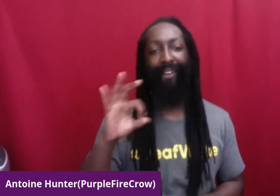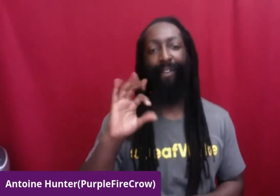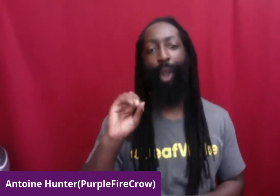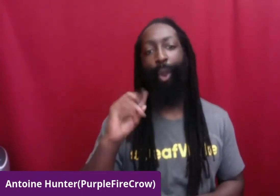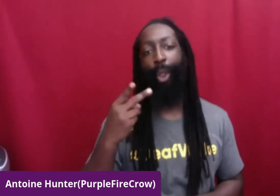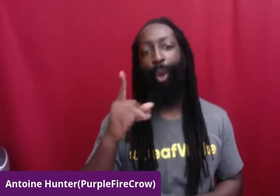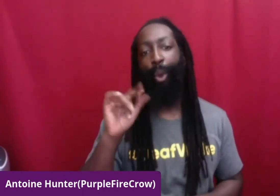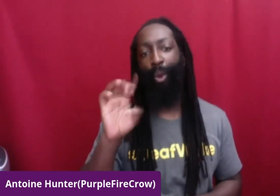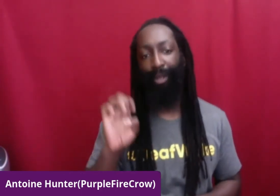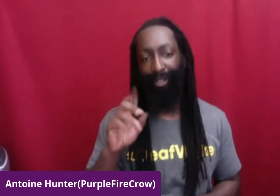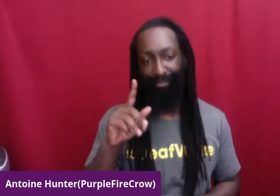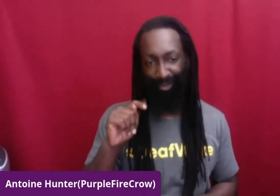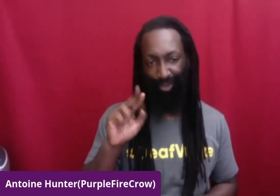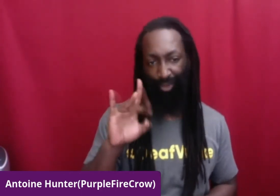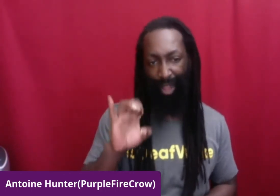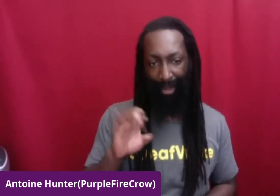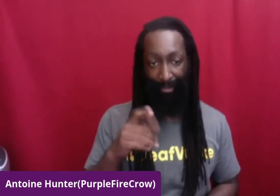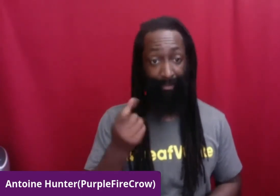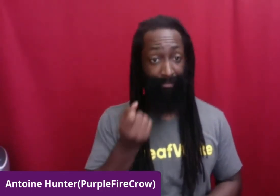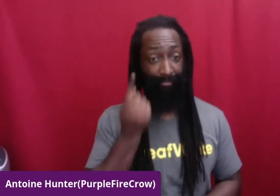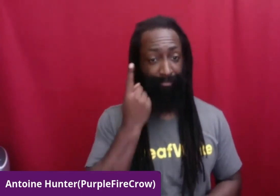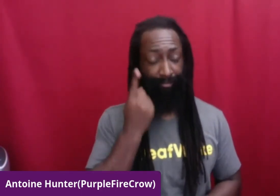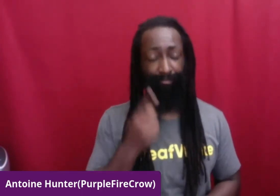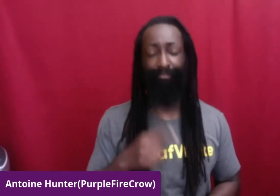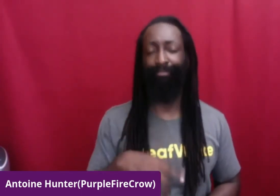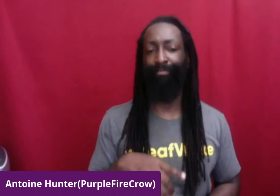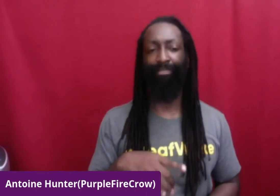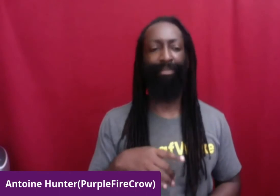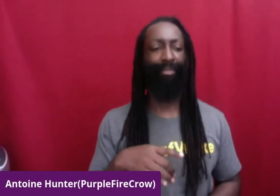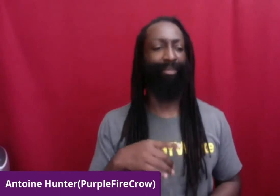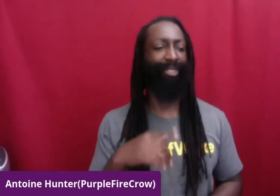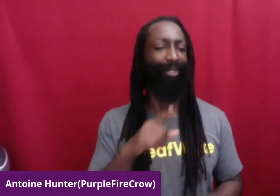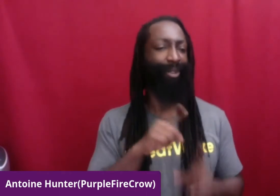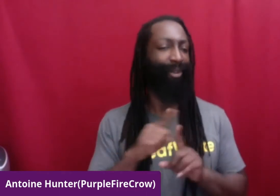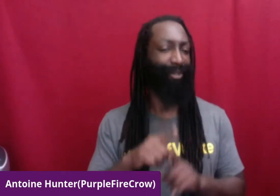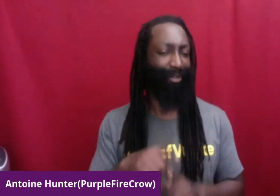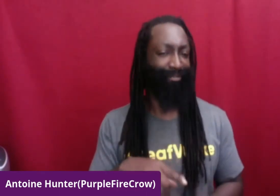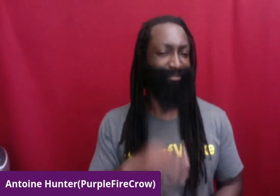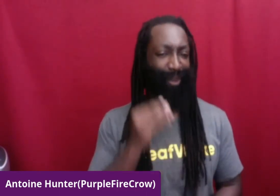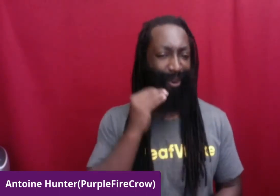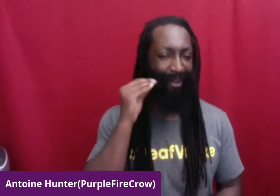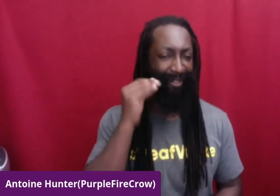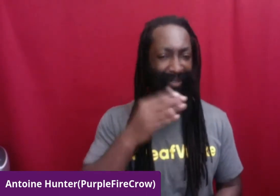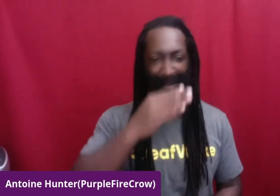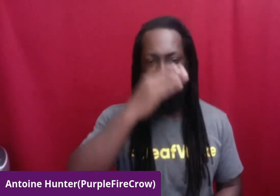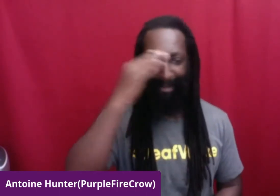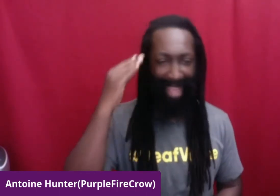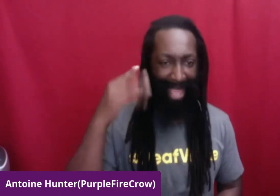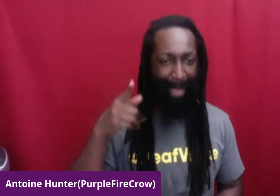Before we start, I want to acknowledge the land of the Ohlone people here in Oakland, California.